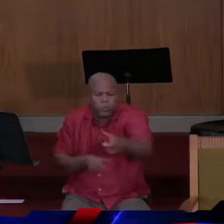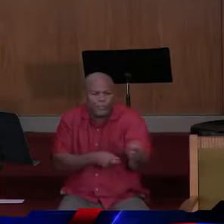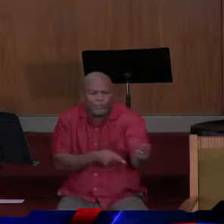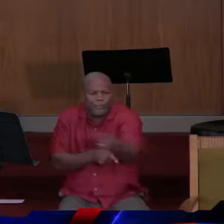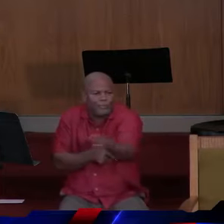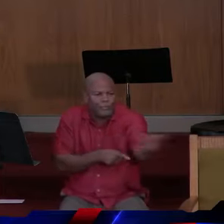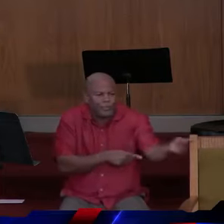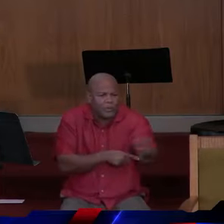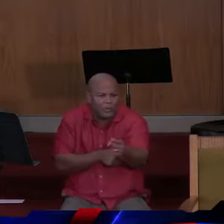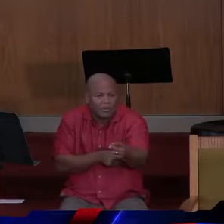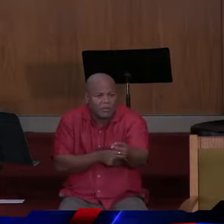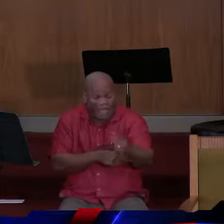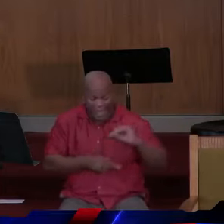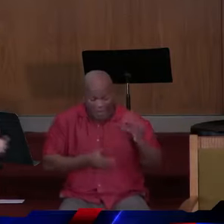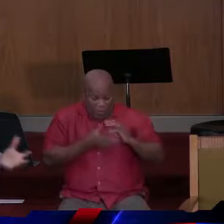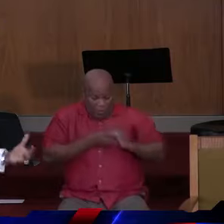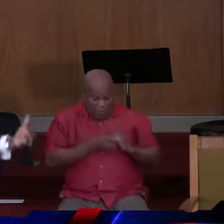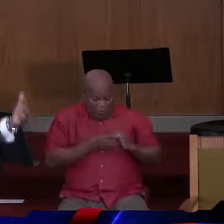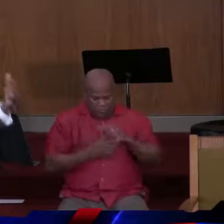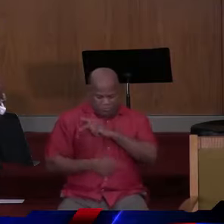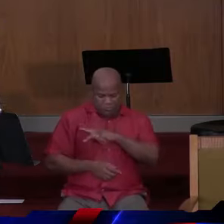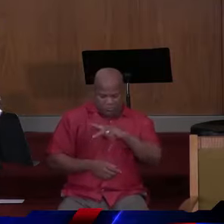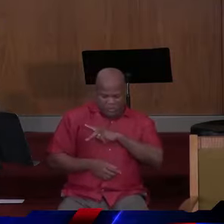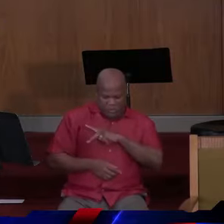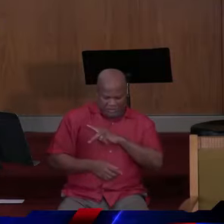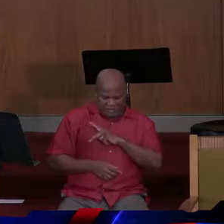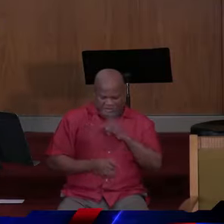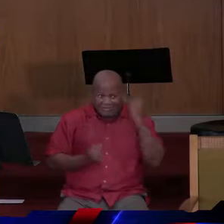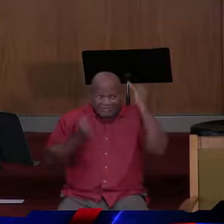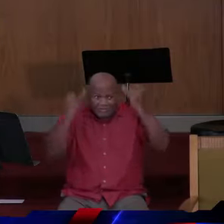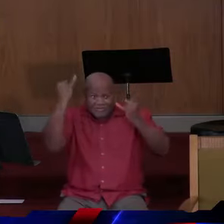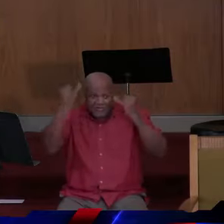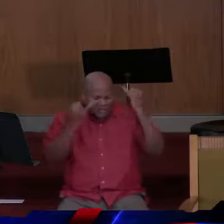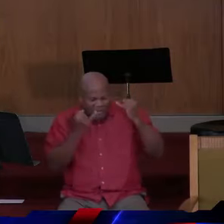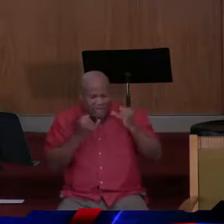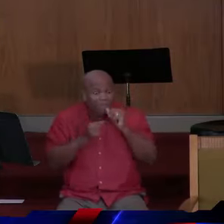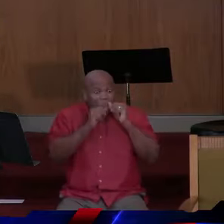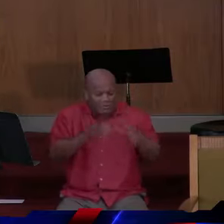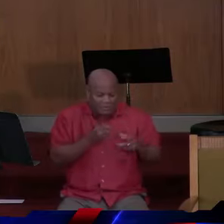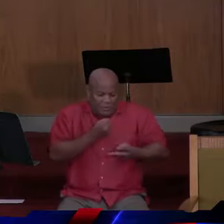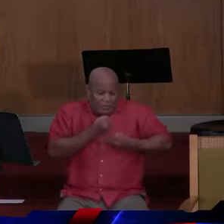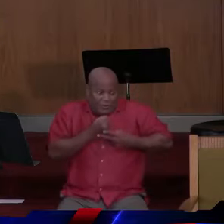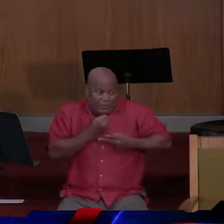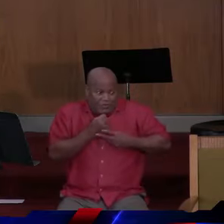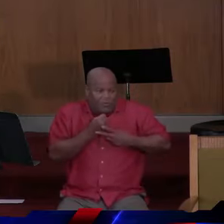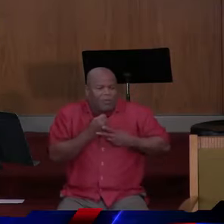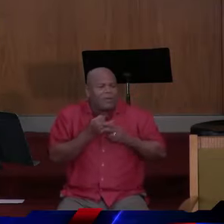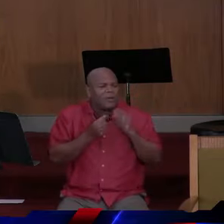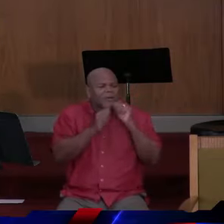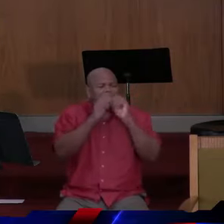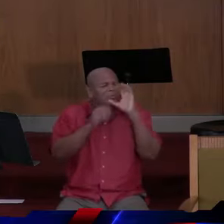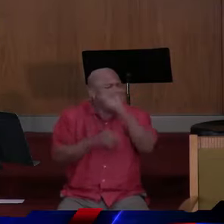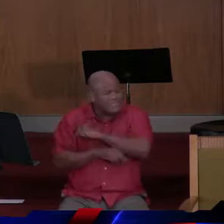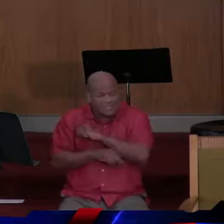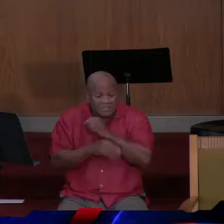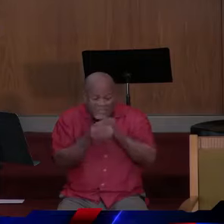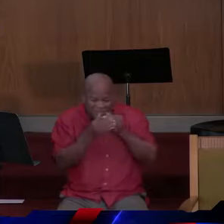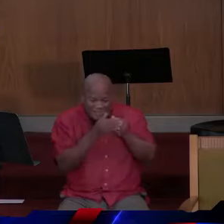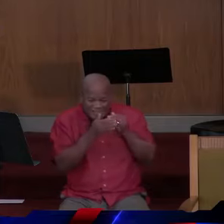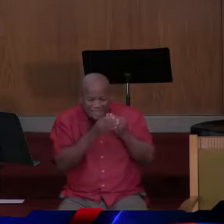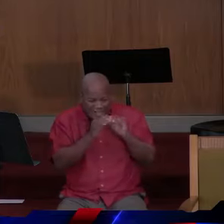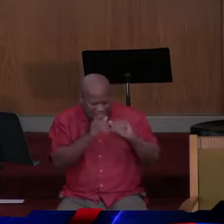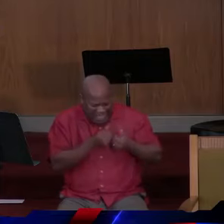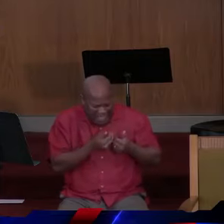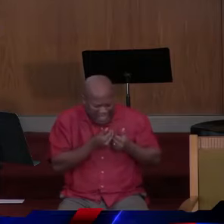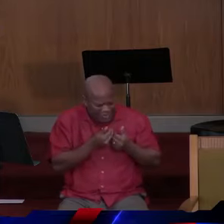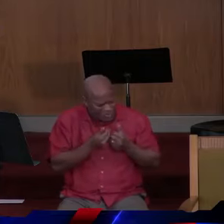of personal soteriology, we want to store up blessings when in fact we're missing the mark that we're just mere